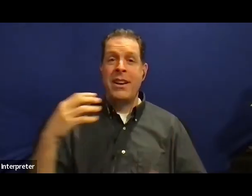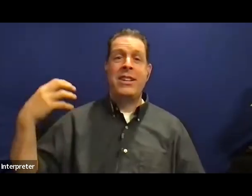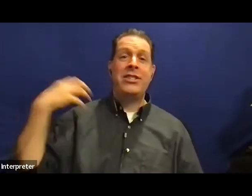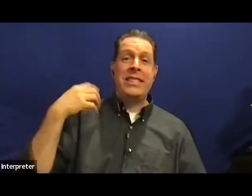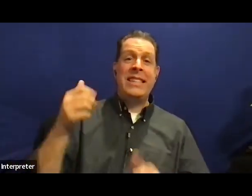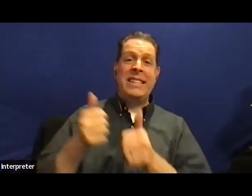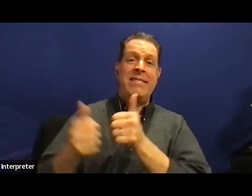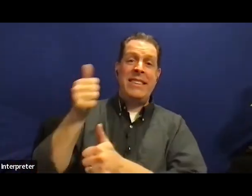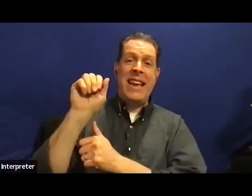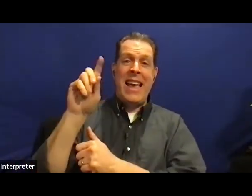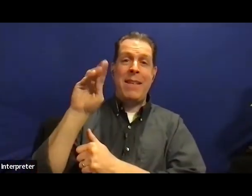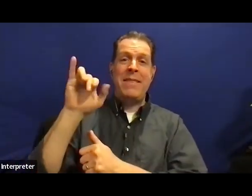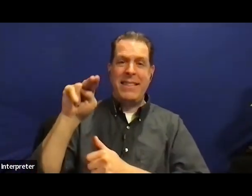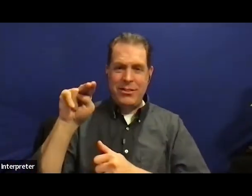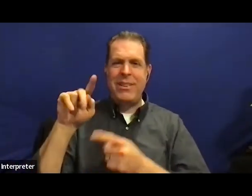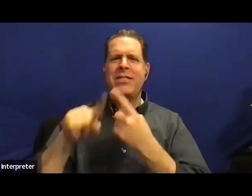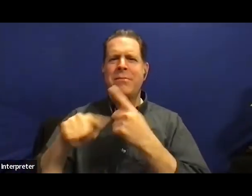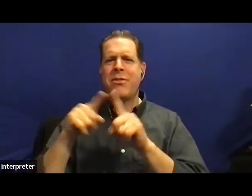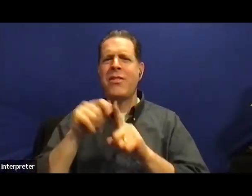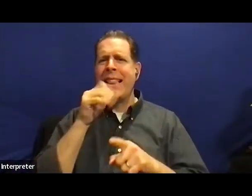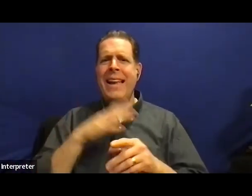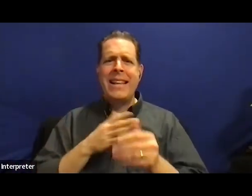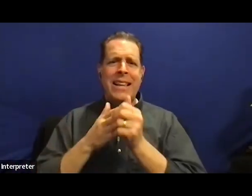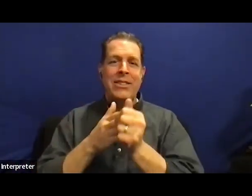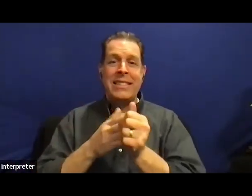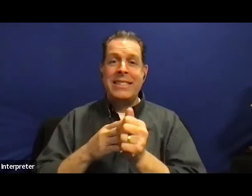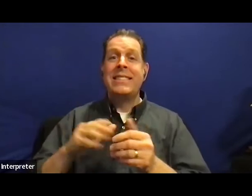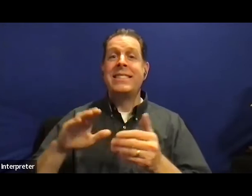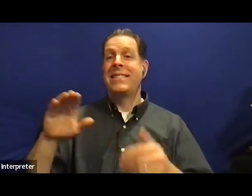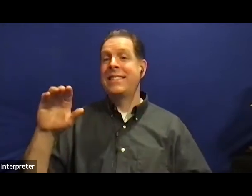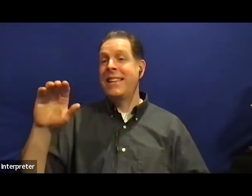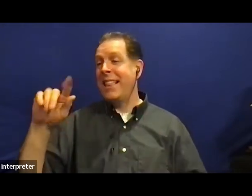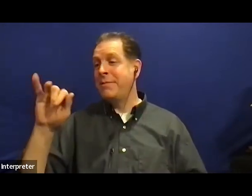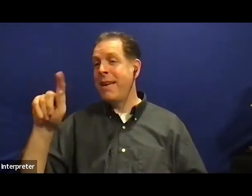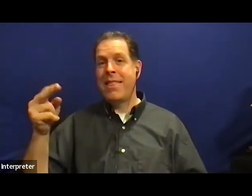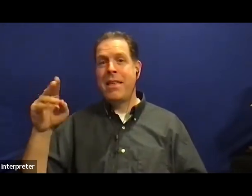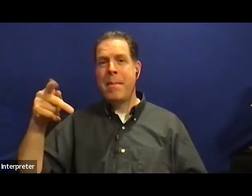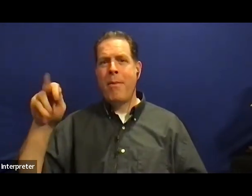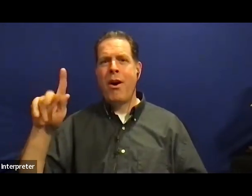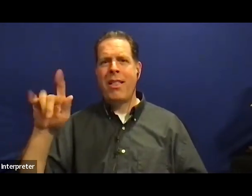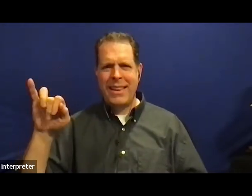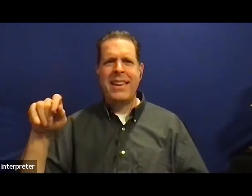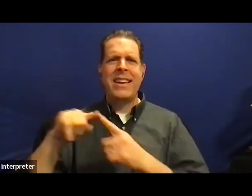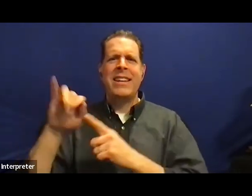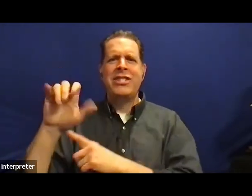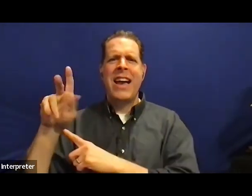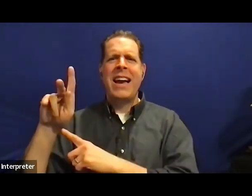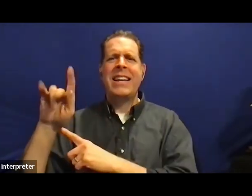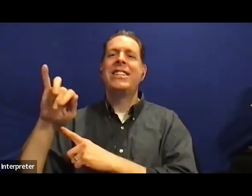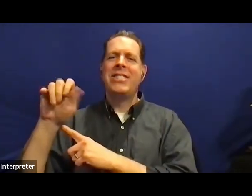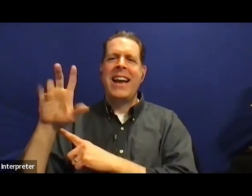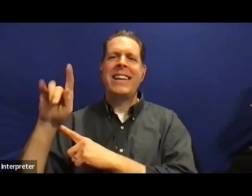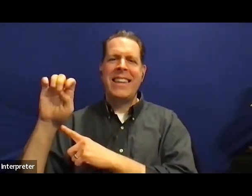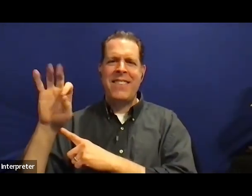administrators and lady leaders in City Manager Elizabeth Pauley and Utility Director Jackie Flowers, who oversee